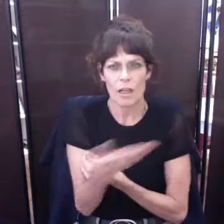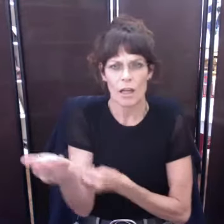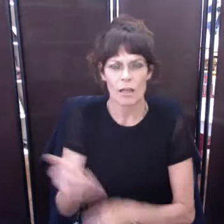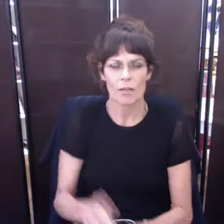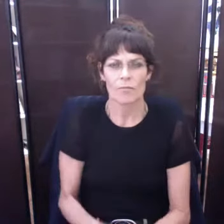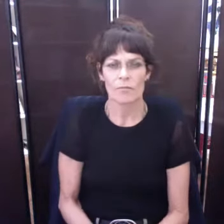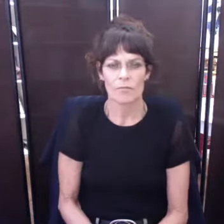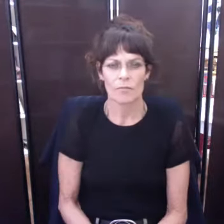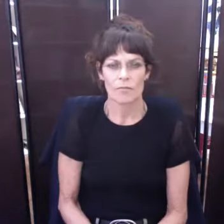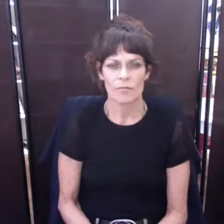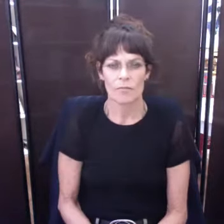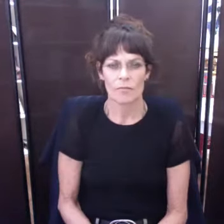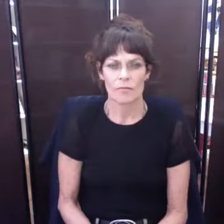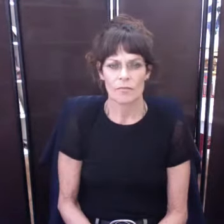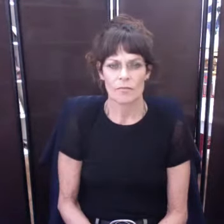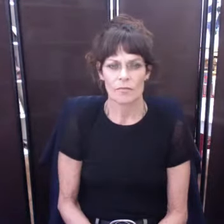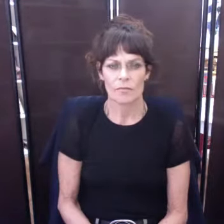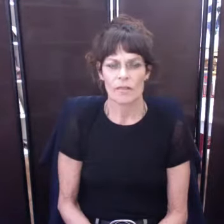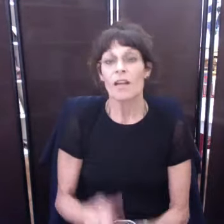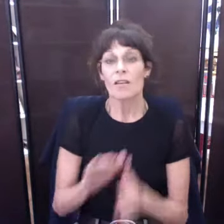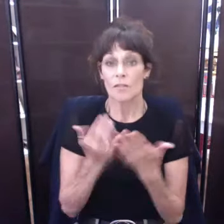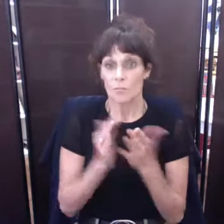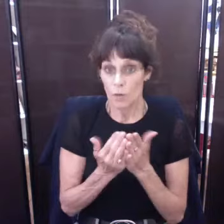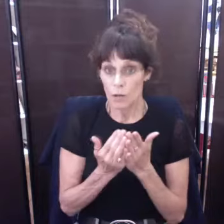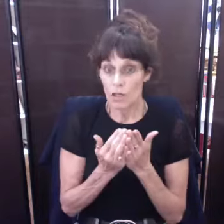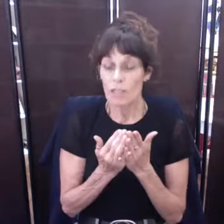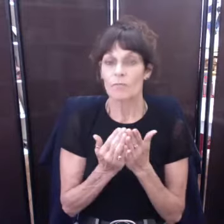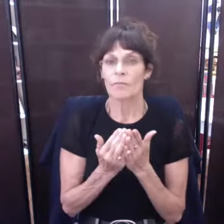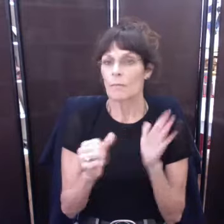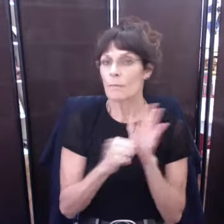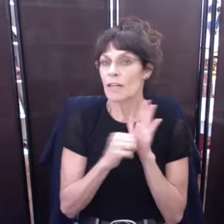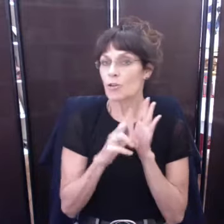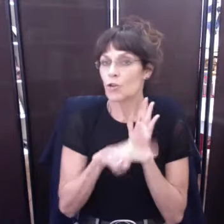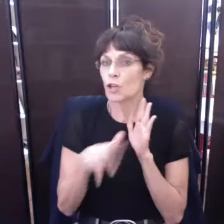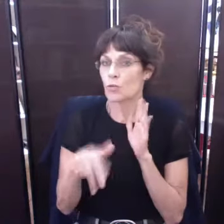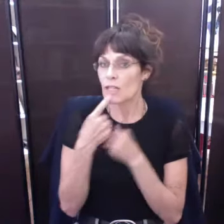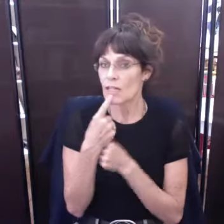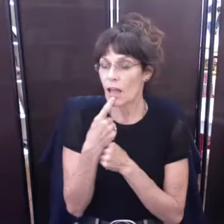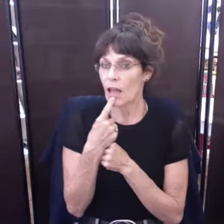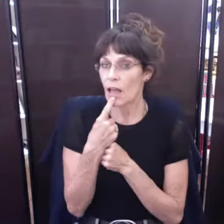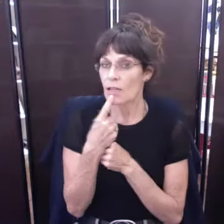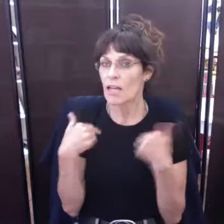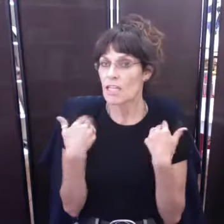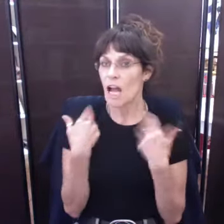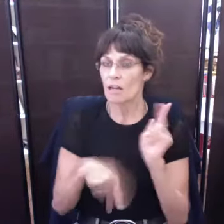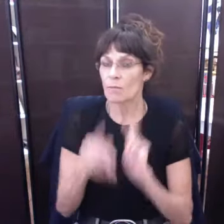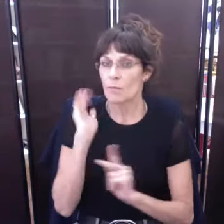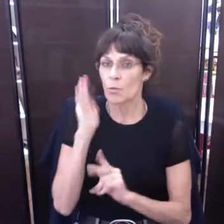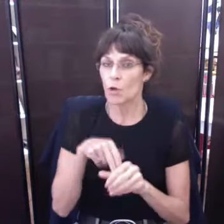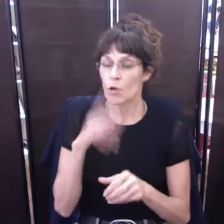I can tell you, just like the book says, on page 33, it says, young people are going to quit, and most